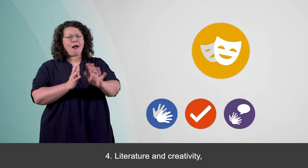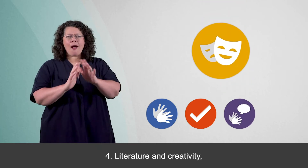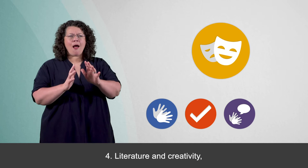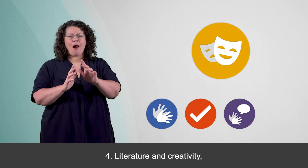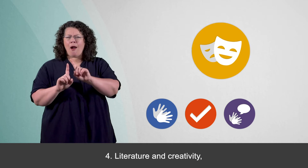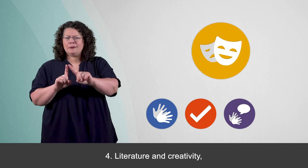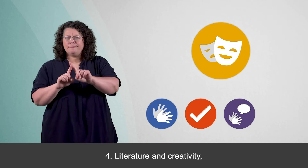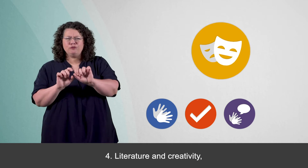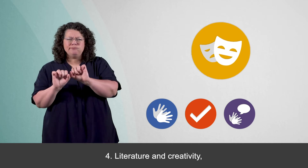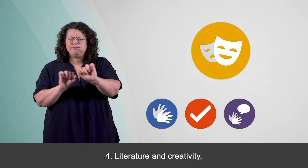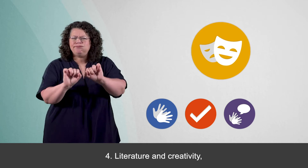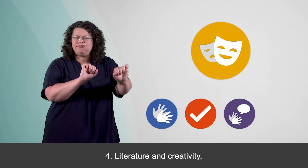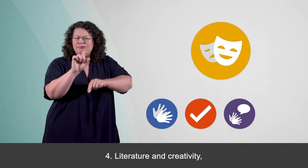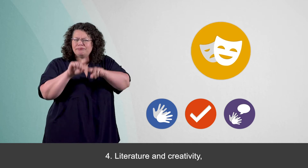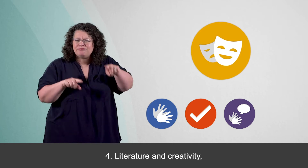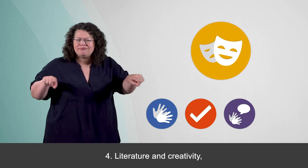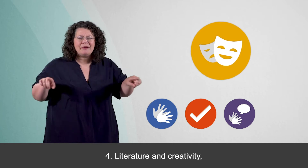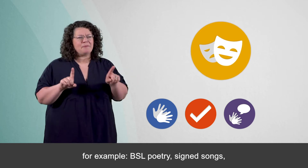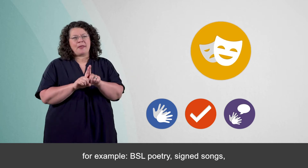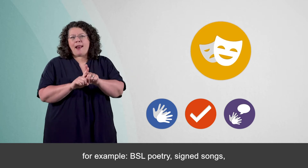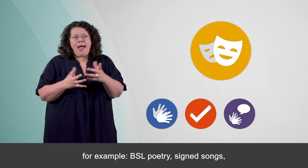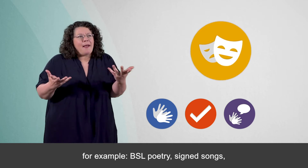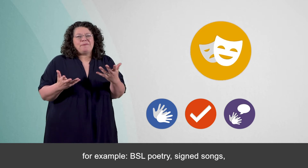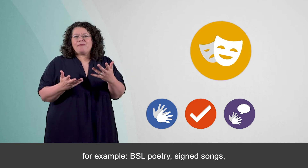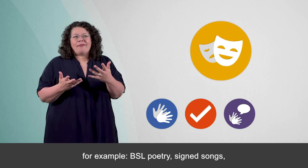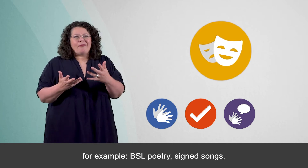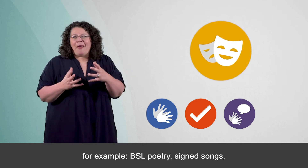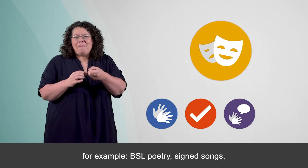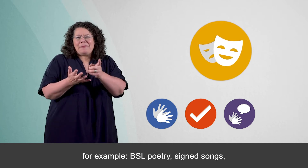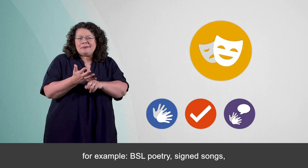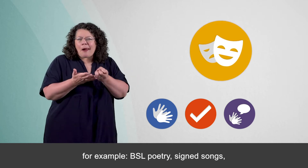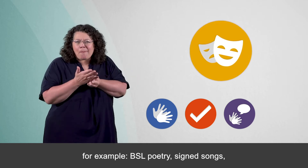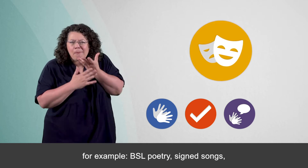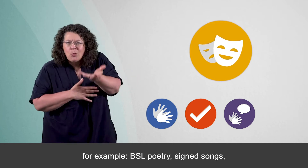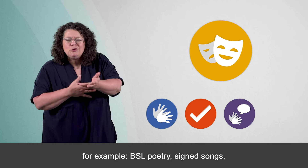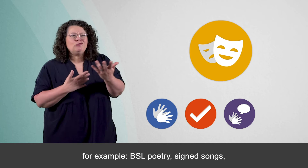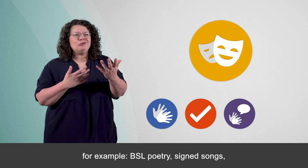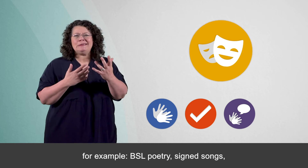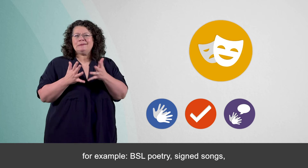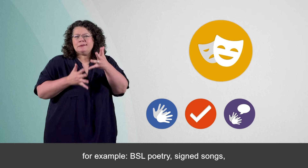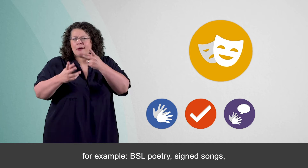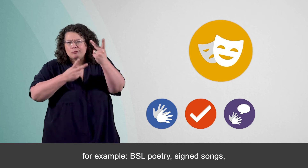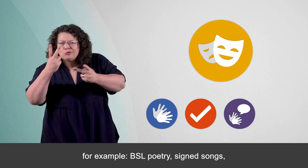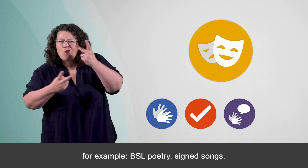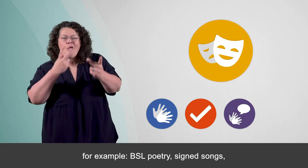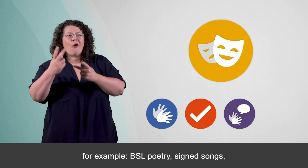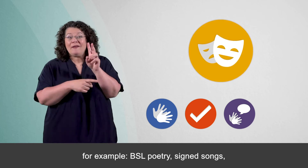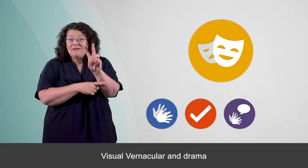Literature and creativity. For example, BSL poetry, signed songs,